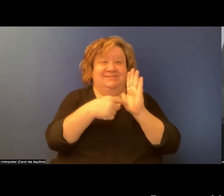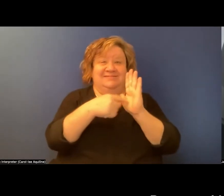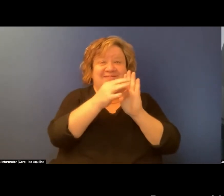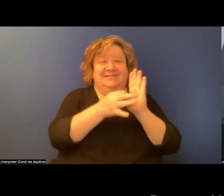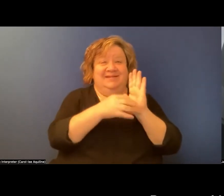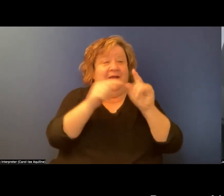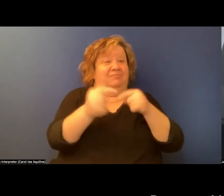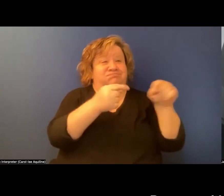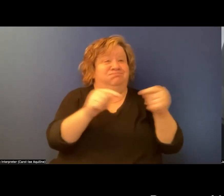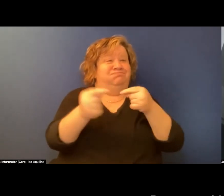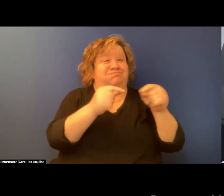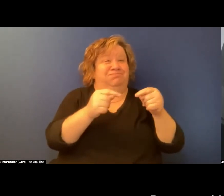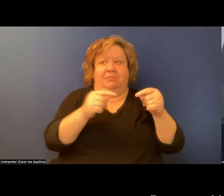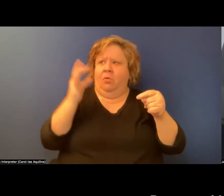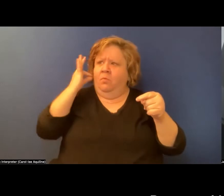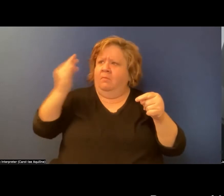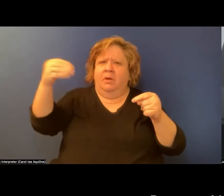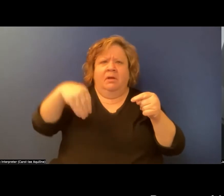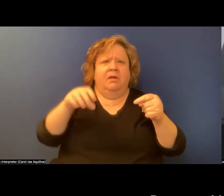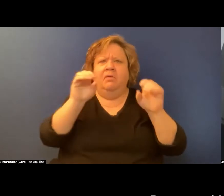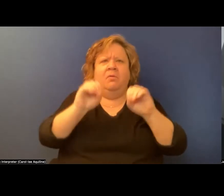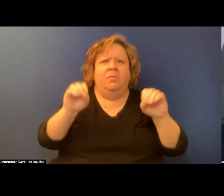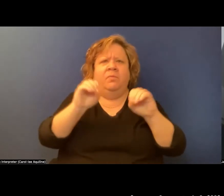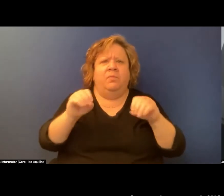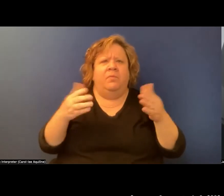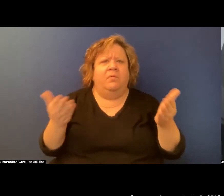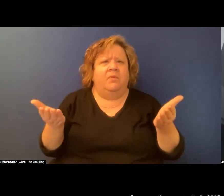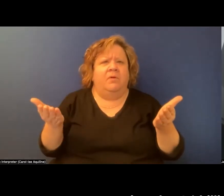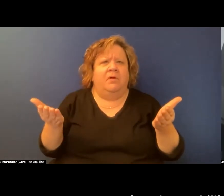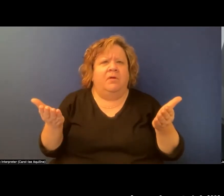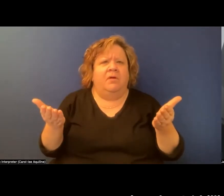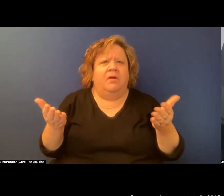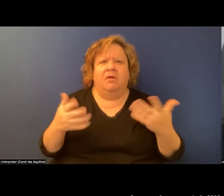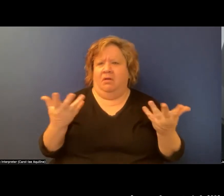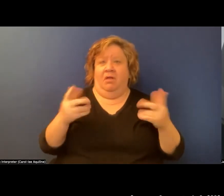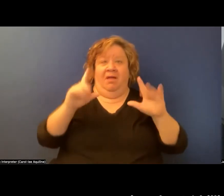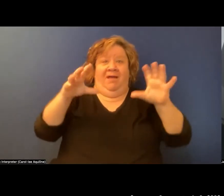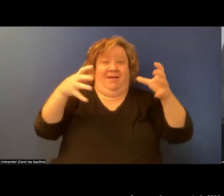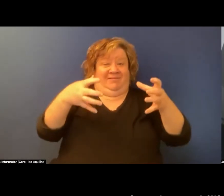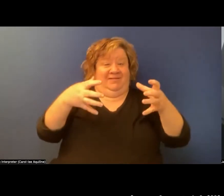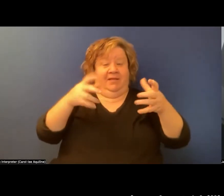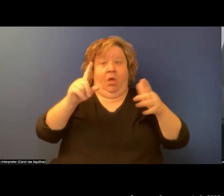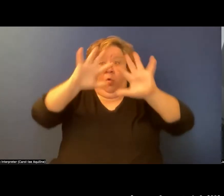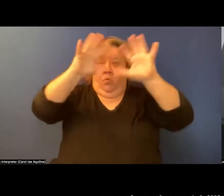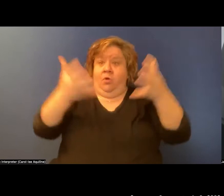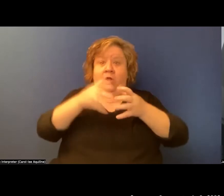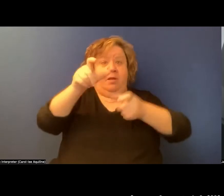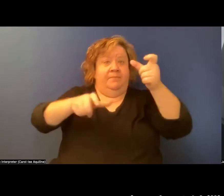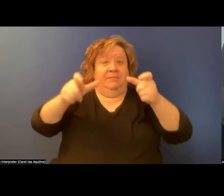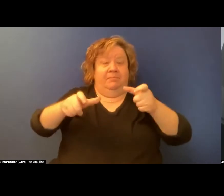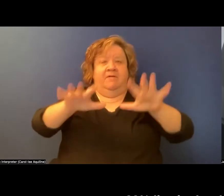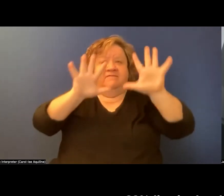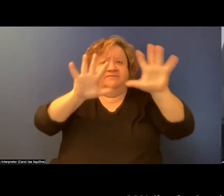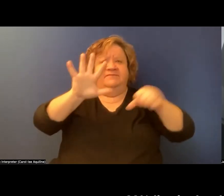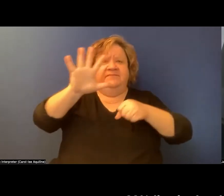persons with disabilities constitute 15% of the world's population, meaning about 1 billion people. Of persons with